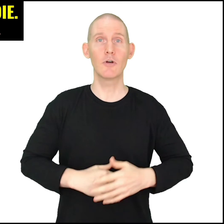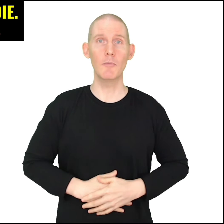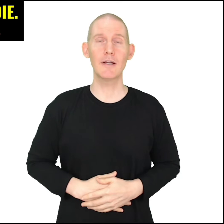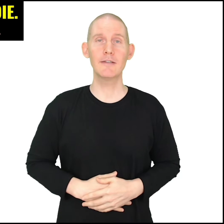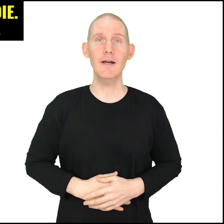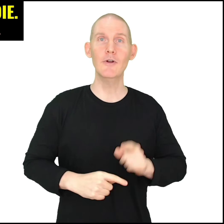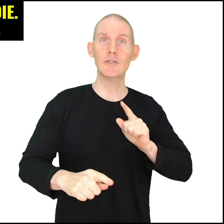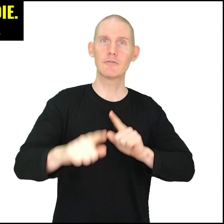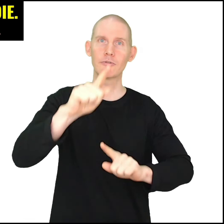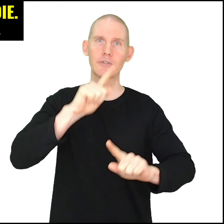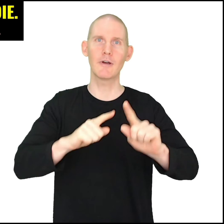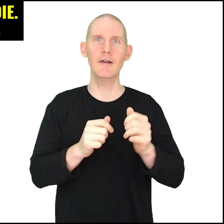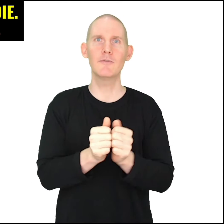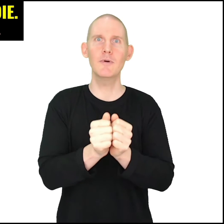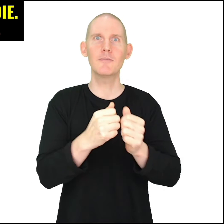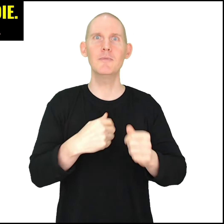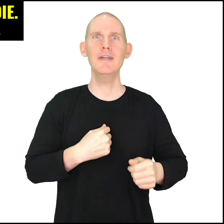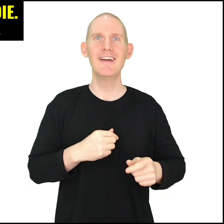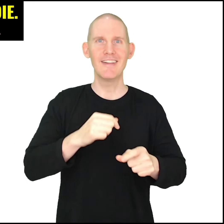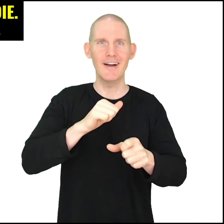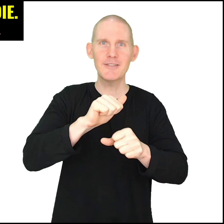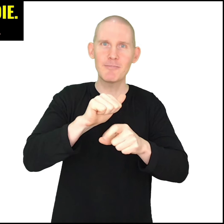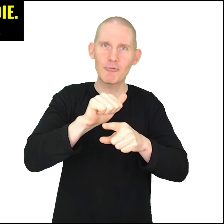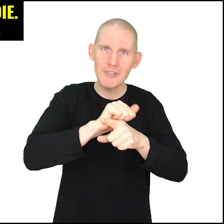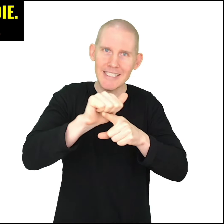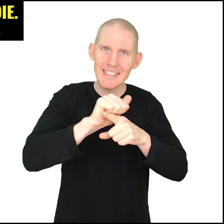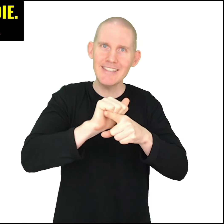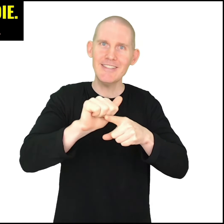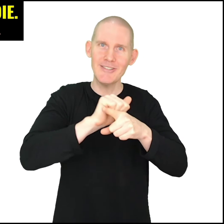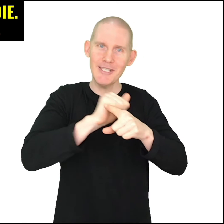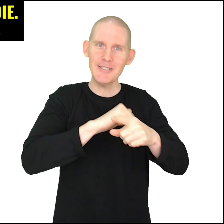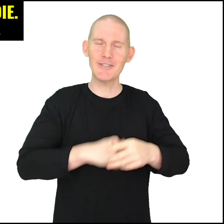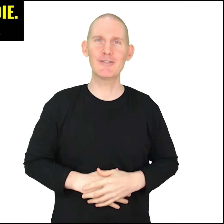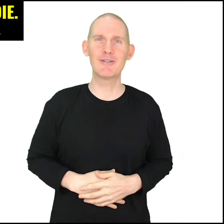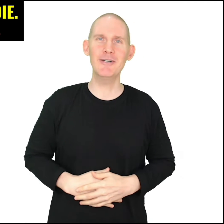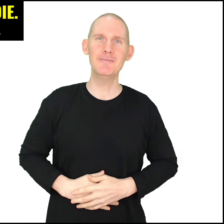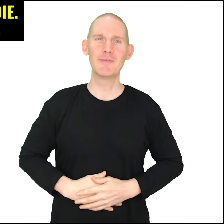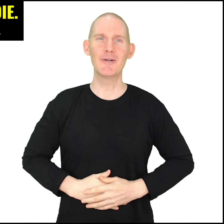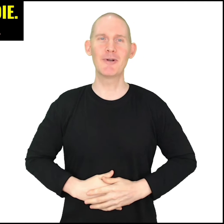back down. So sign with me. Lots of practice. Yes, it's good. Here we go.